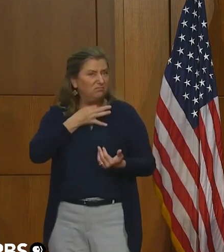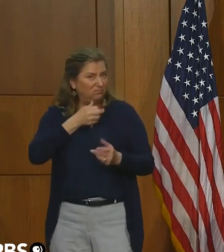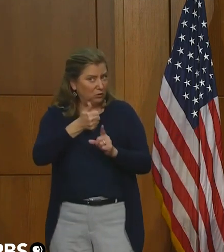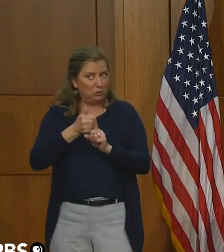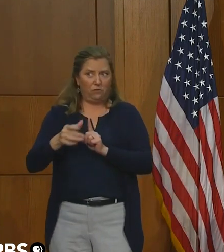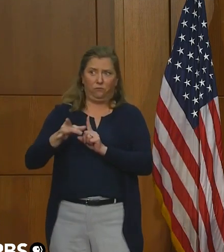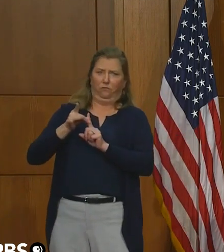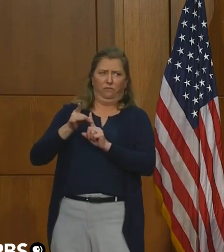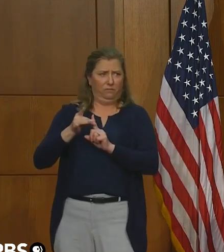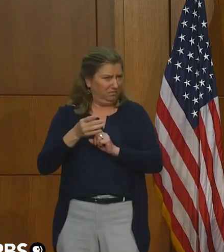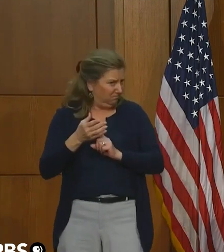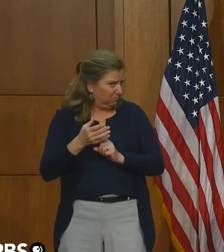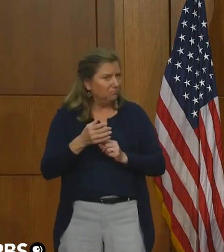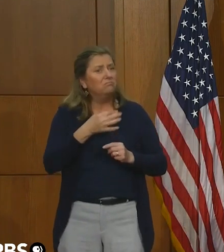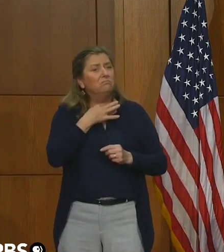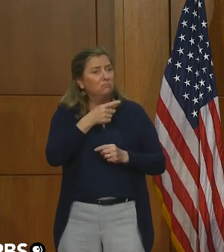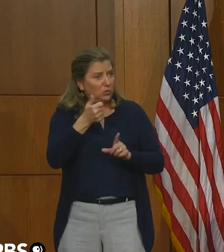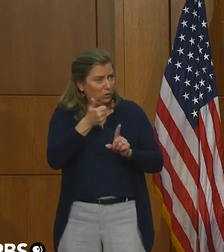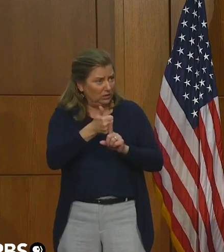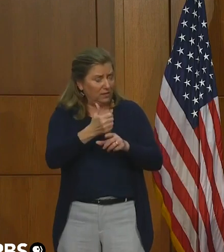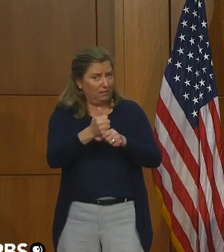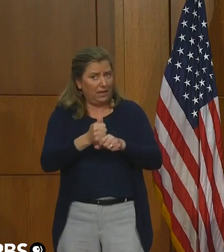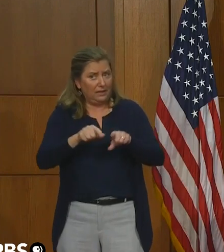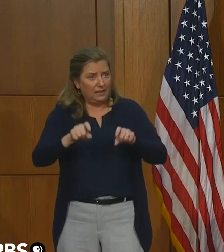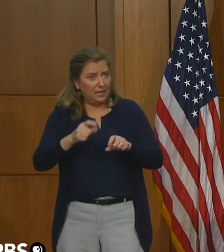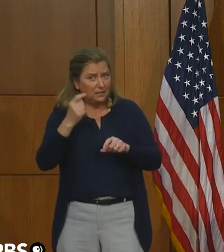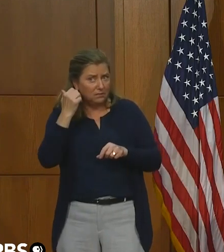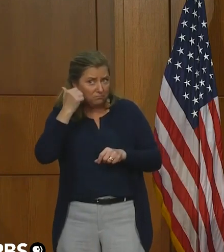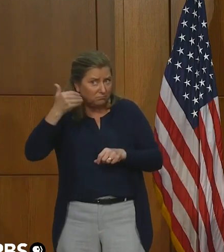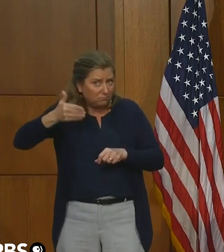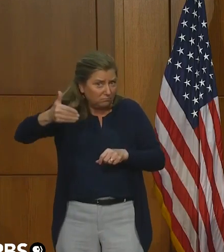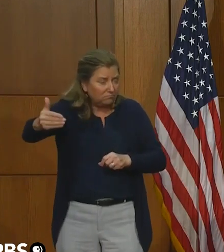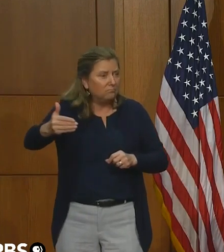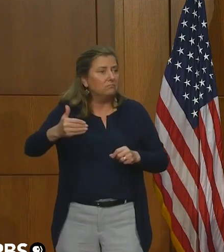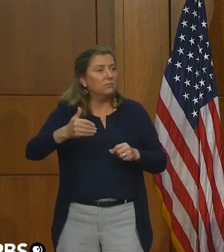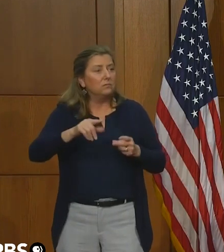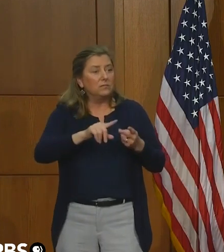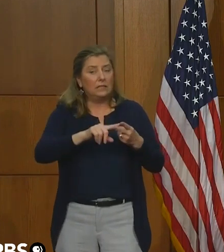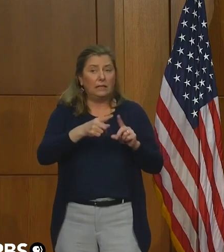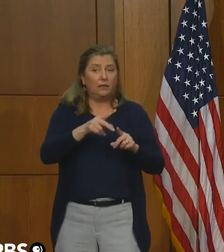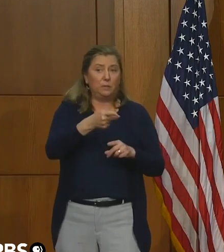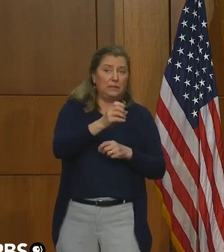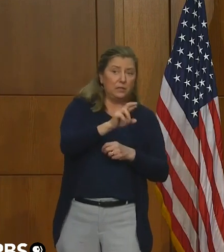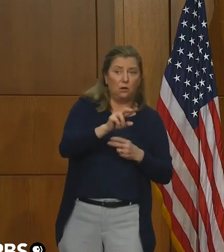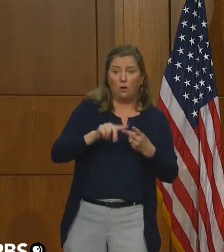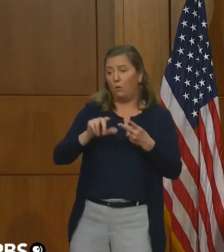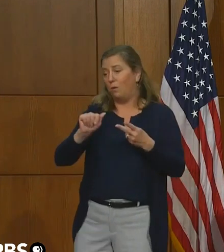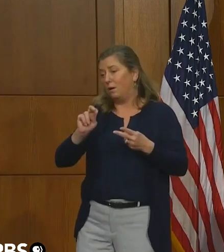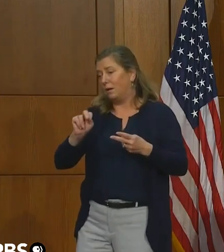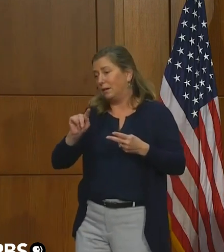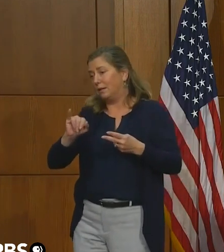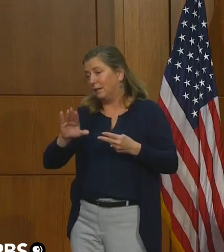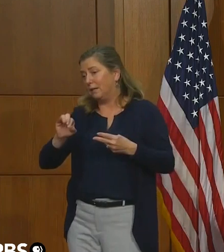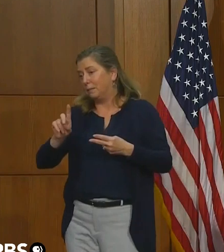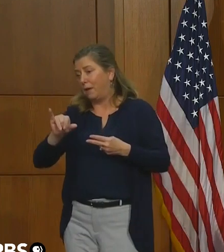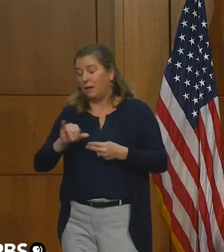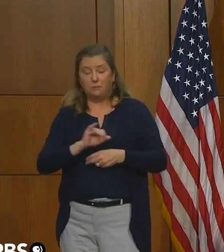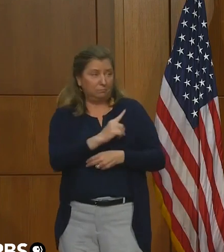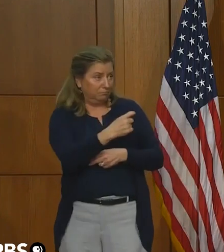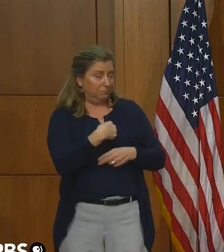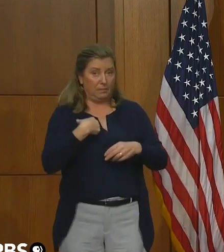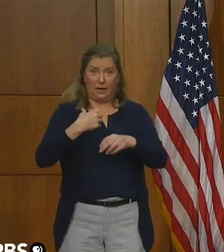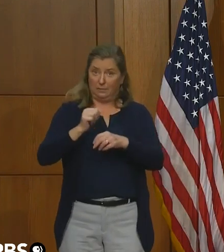Are you regularly being tested, and have you received an antibody test? Yes, the question is, am I being regularly